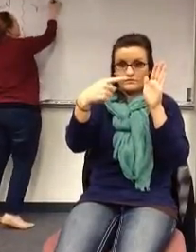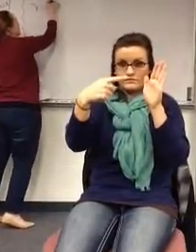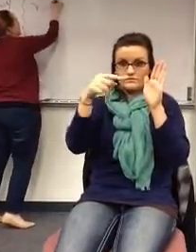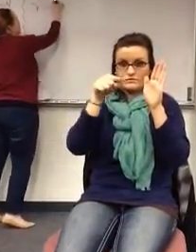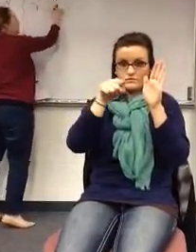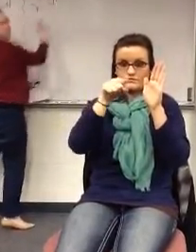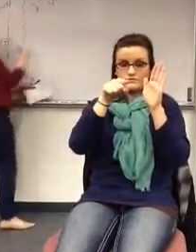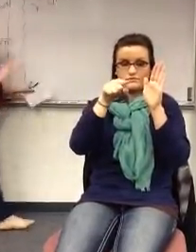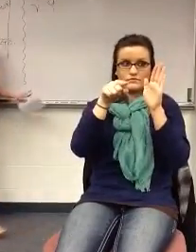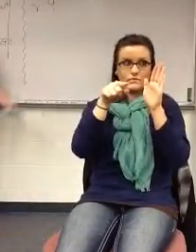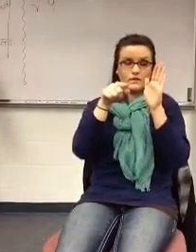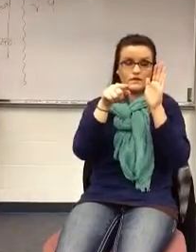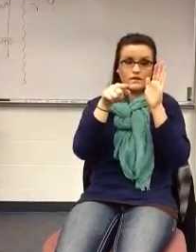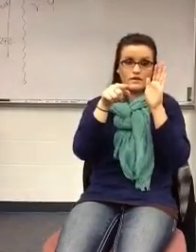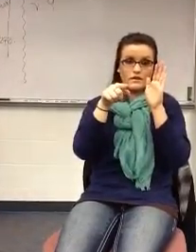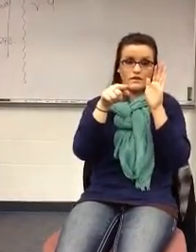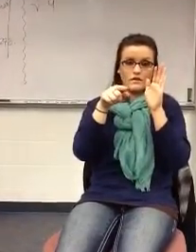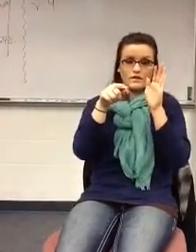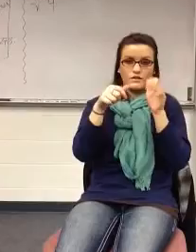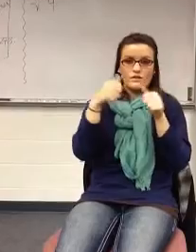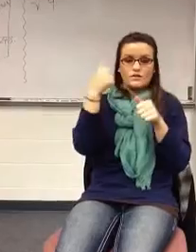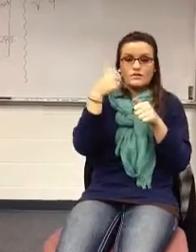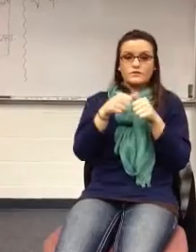do you remember when we took the square root of 9, very first problem?